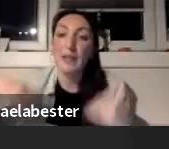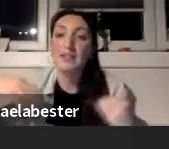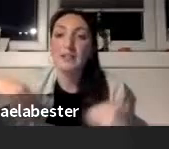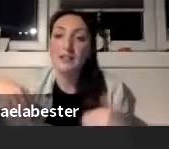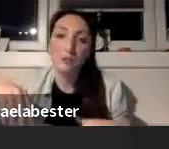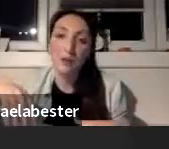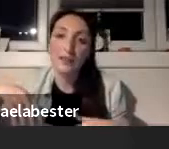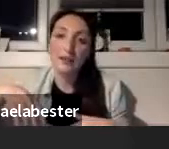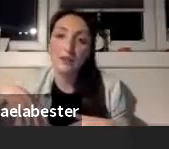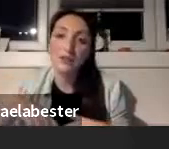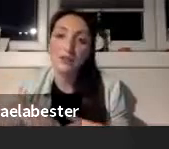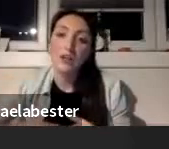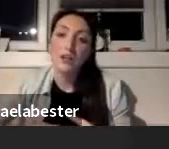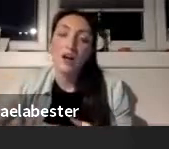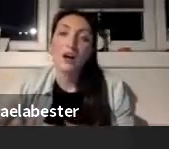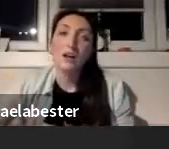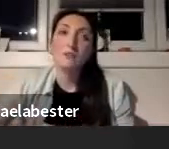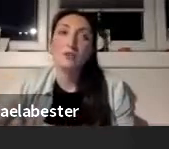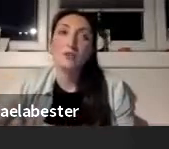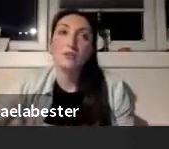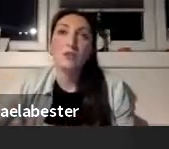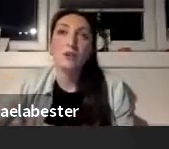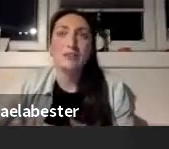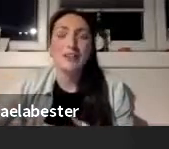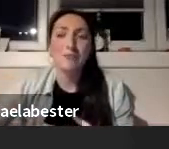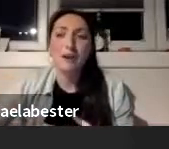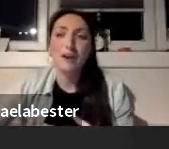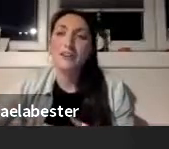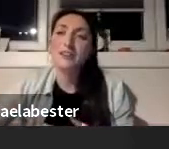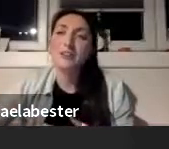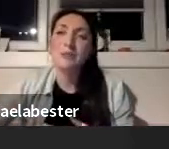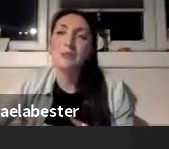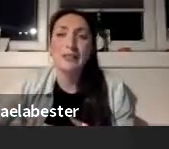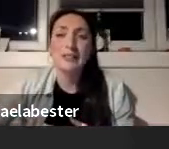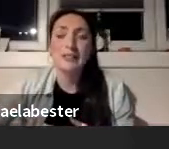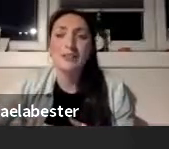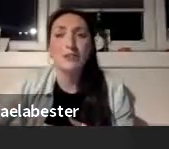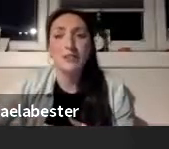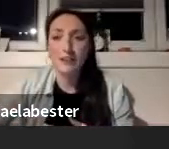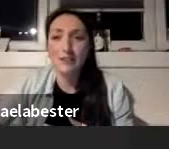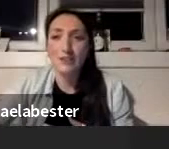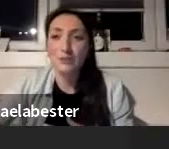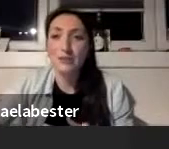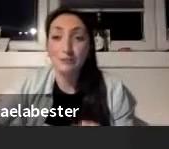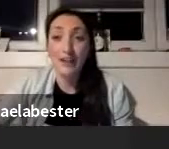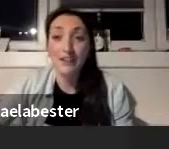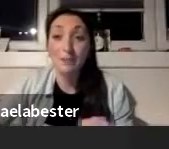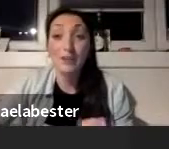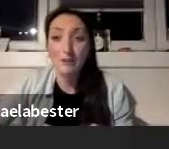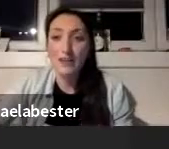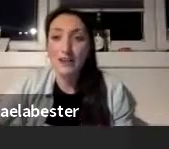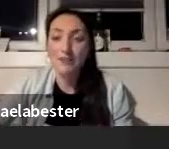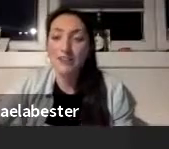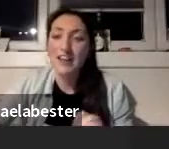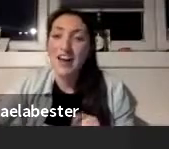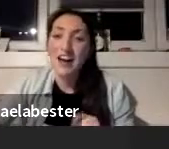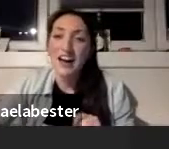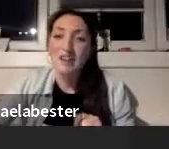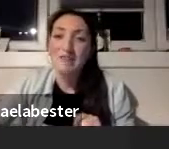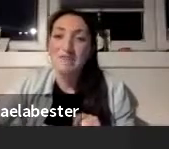if the beat is quite loud. So if you go to a deaf bar, the music is so loud, you will in fact become